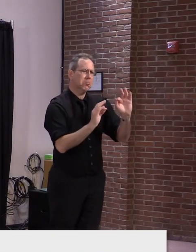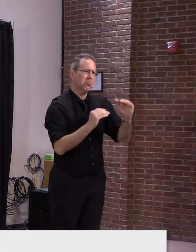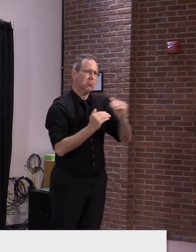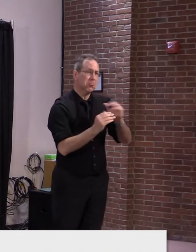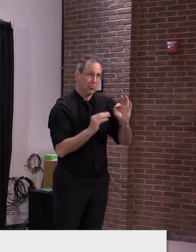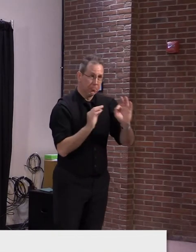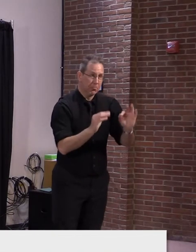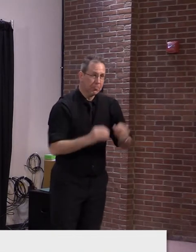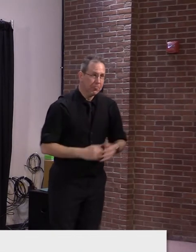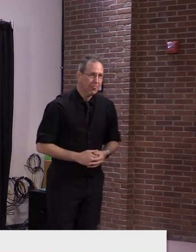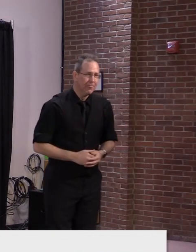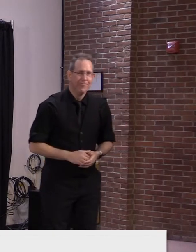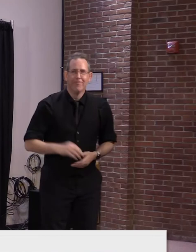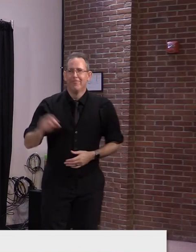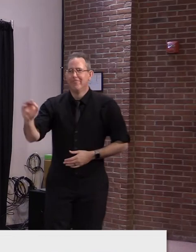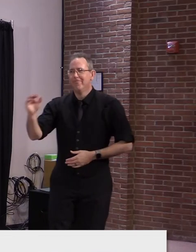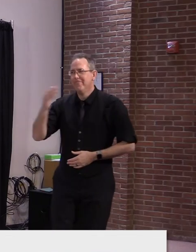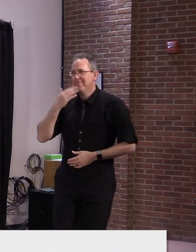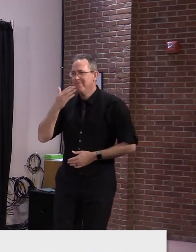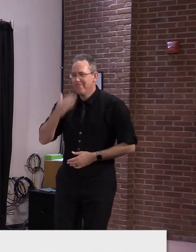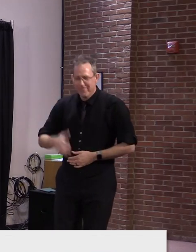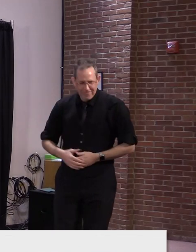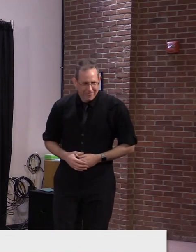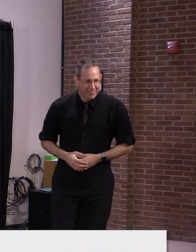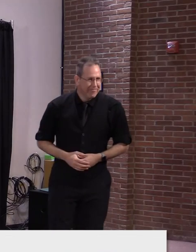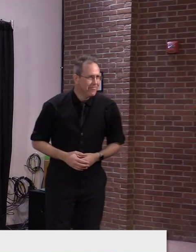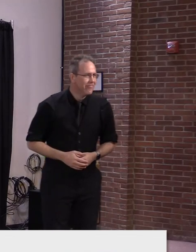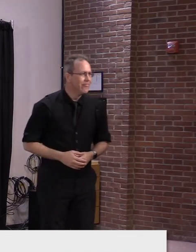Thanks. Lisa, the Waterbury Roundabout.